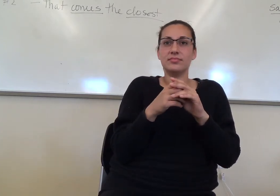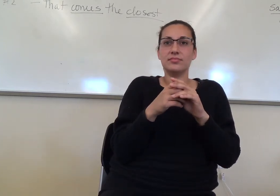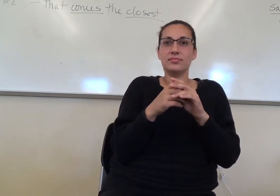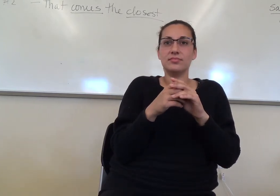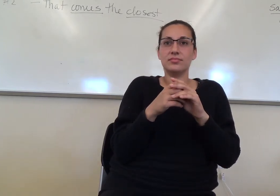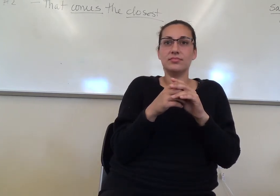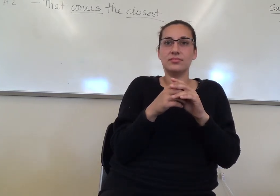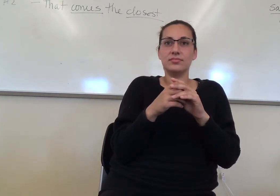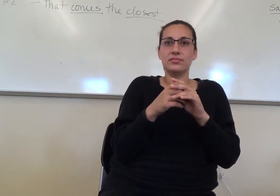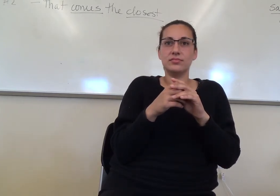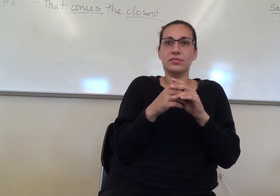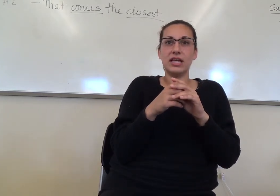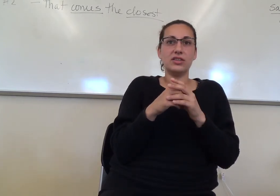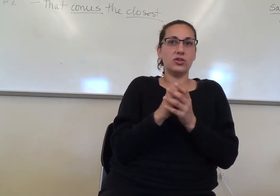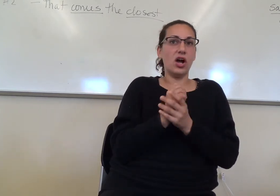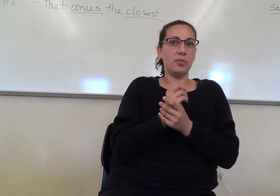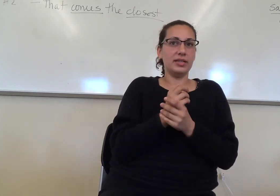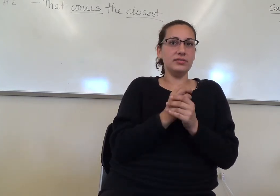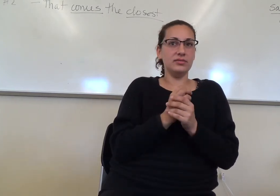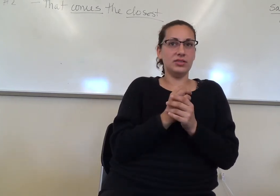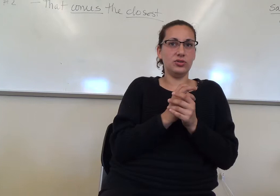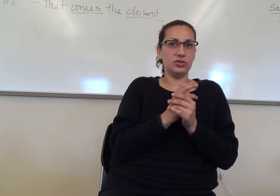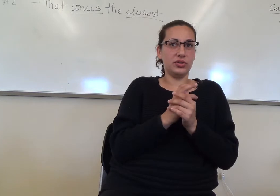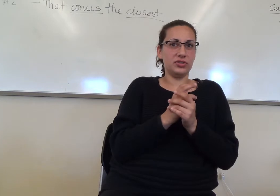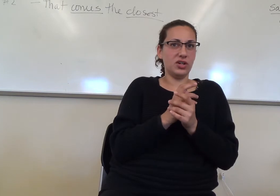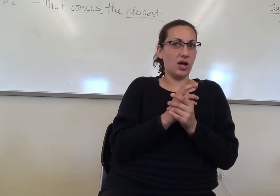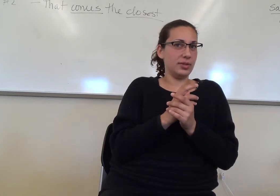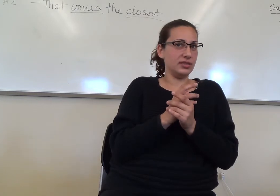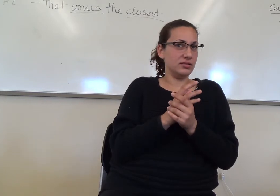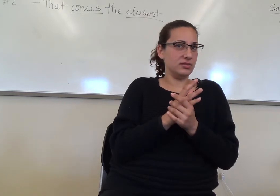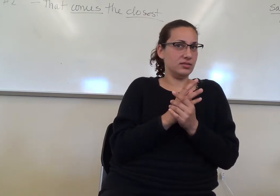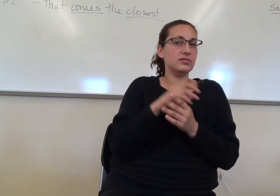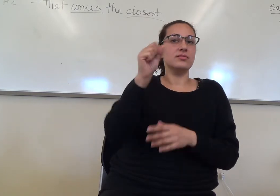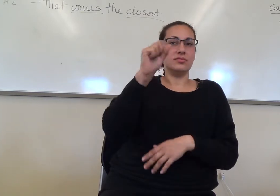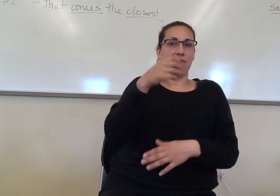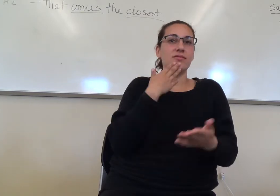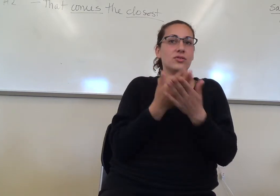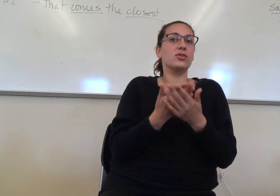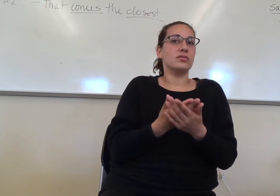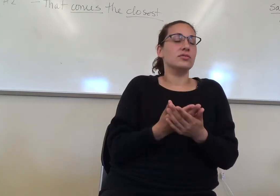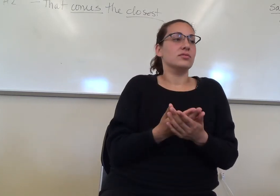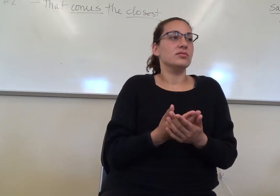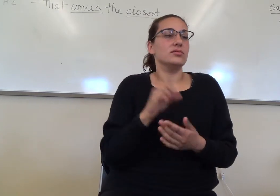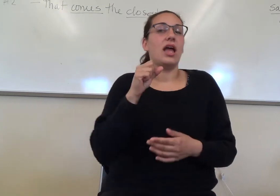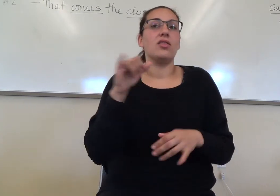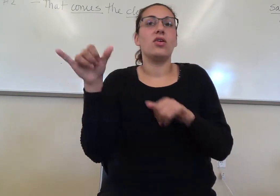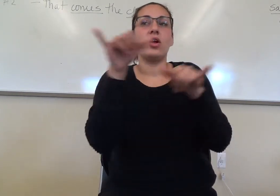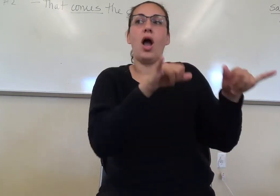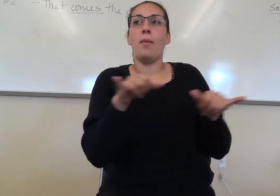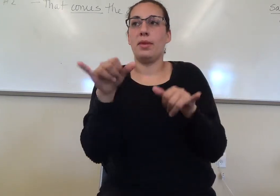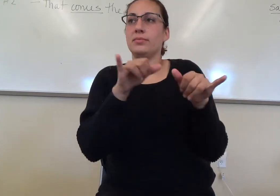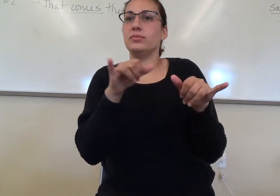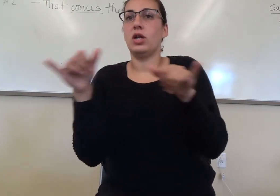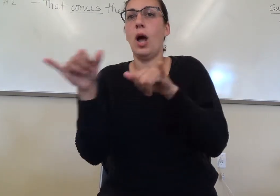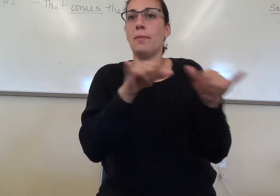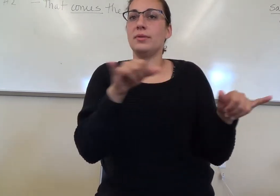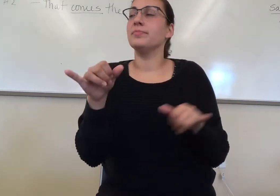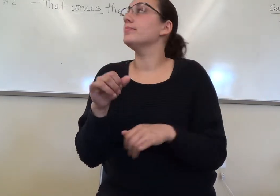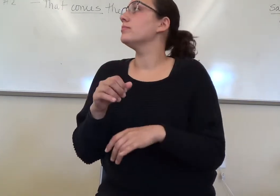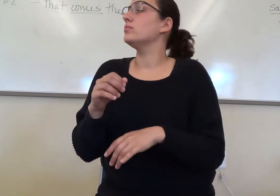things. That they're common? The two stories are common? Good, okay, so what do we have a list of